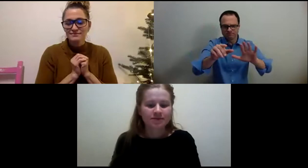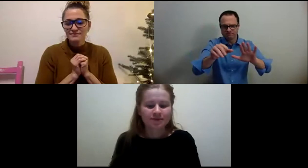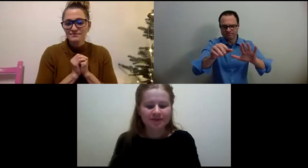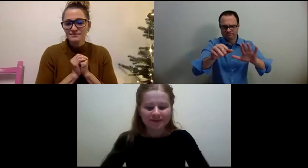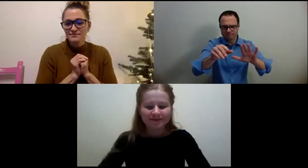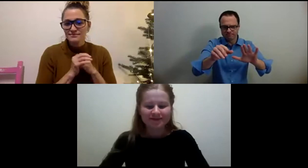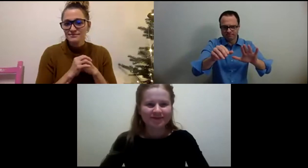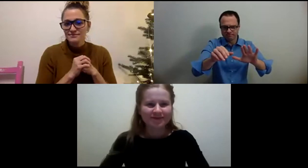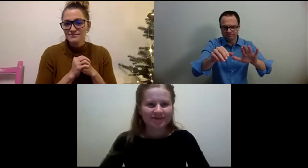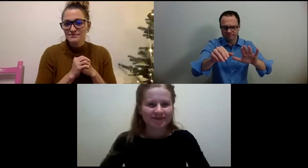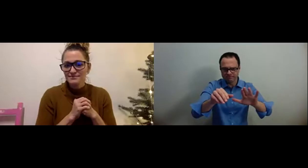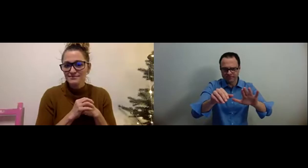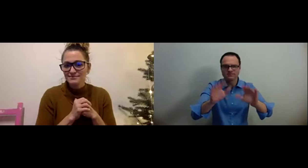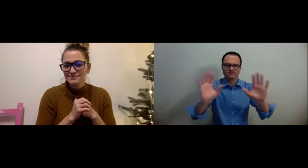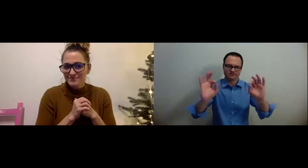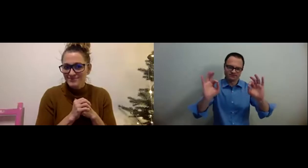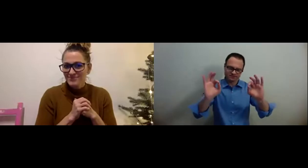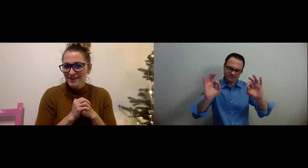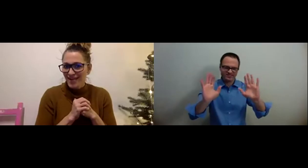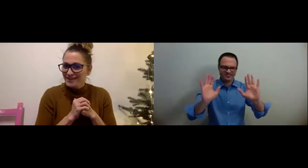Russia, can you turn off your camera, please?